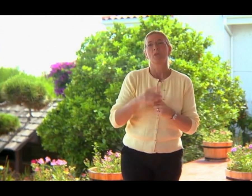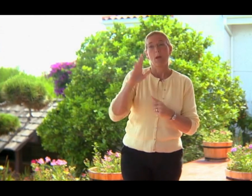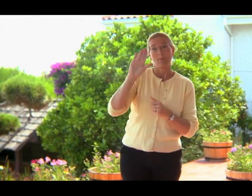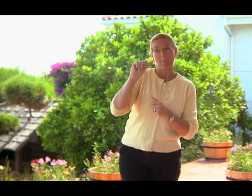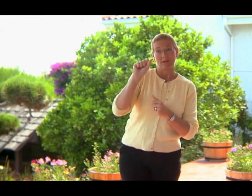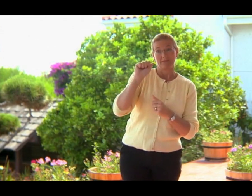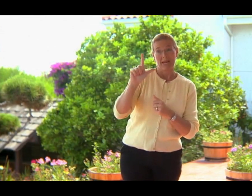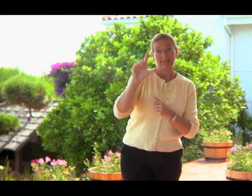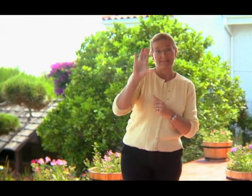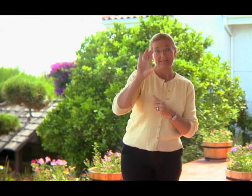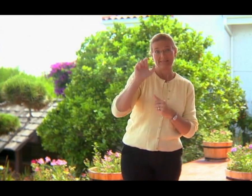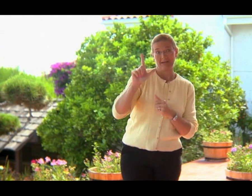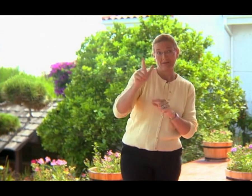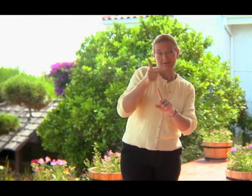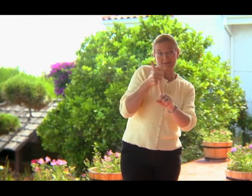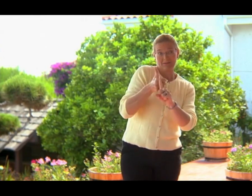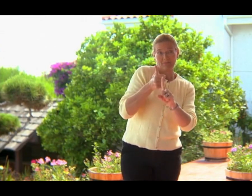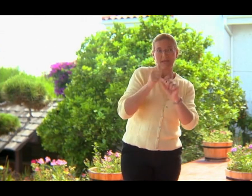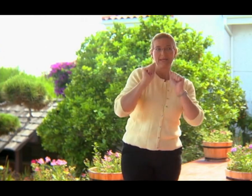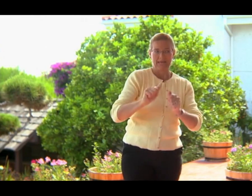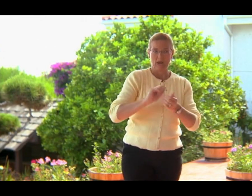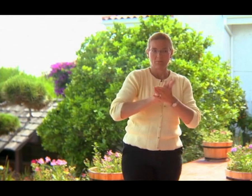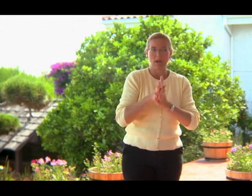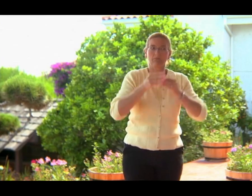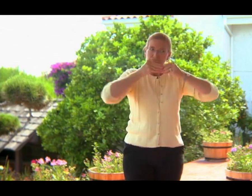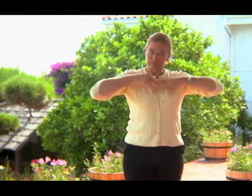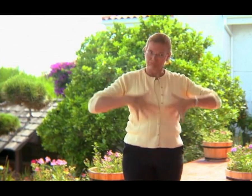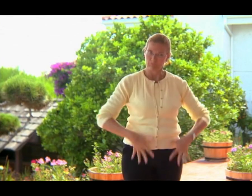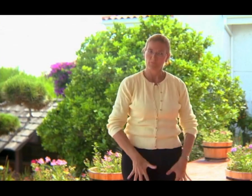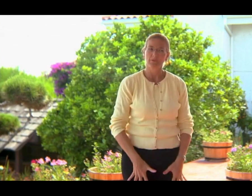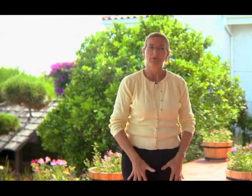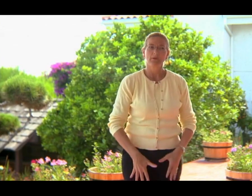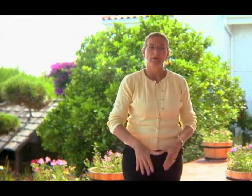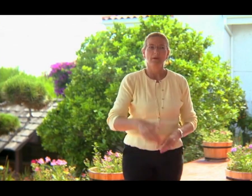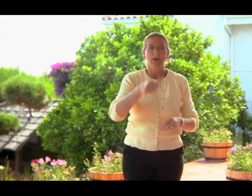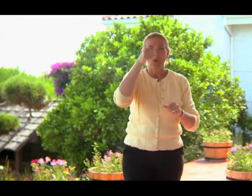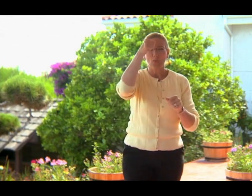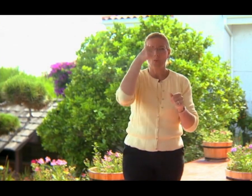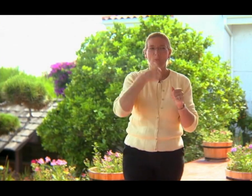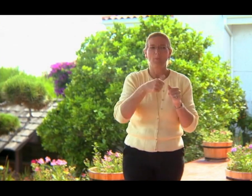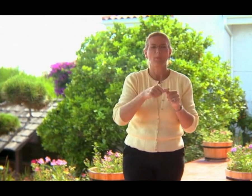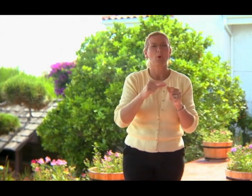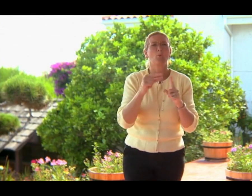Basal cell skin cancer can even become metastatic if they are left untreated for a long time.